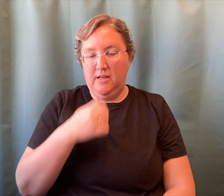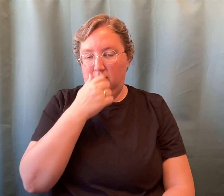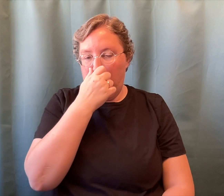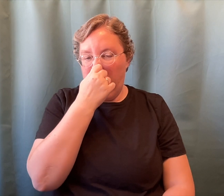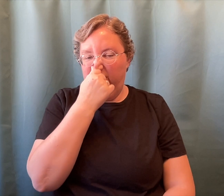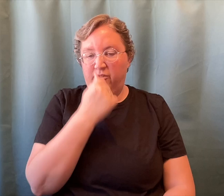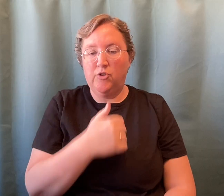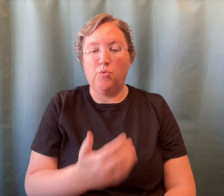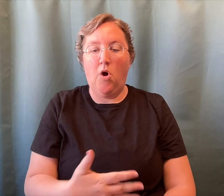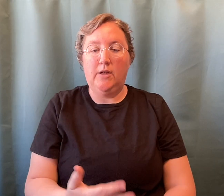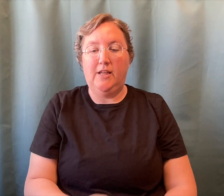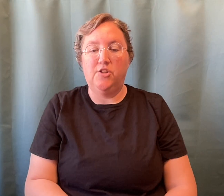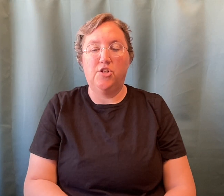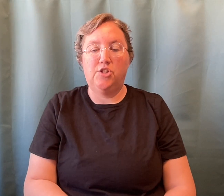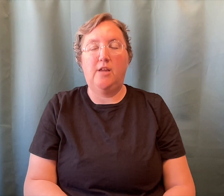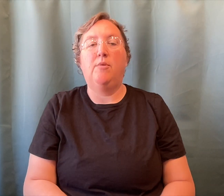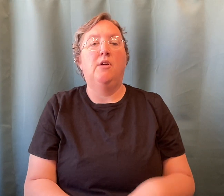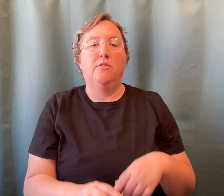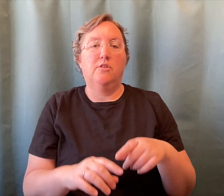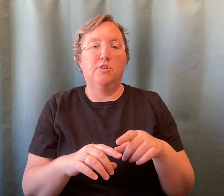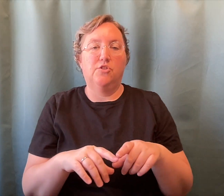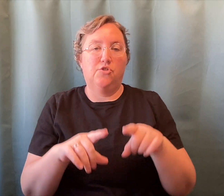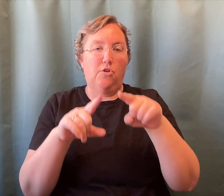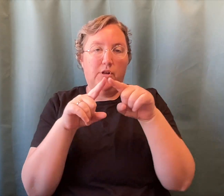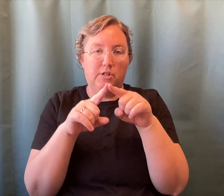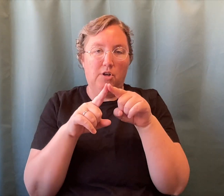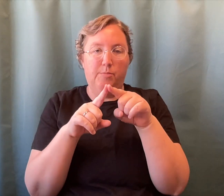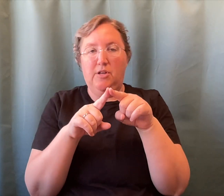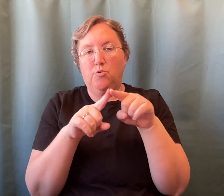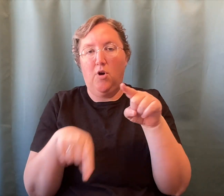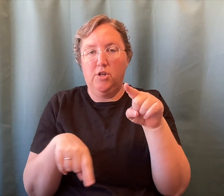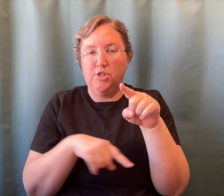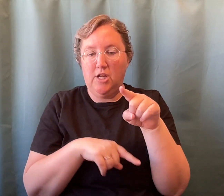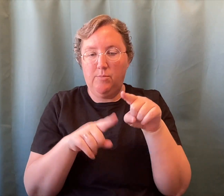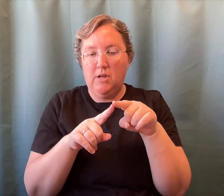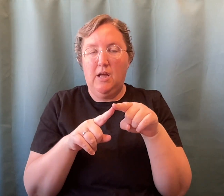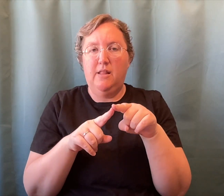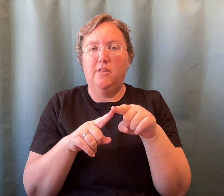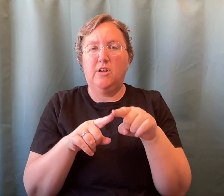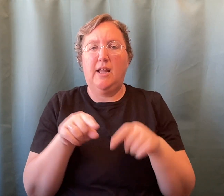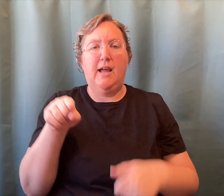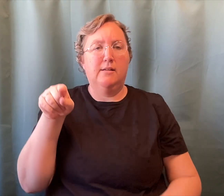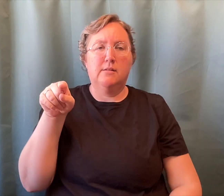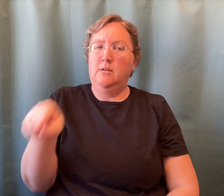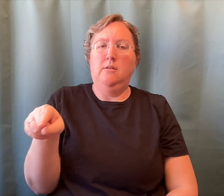end of drawing each shape. They're going to start at the top and draw a shape, and then they're going to ask.